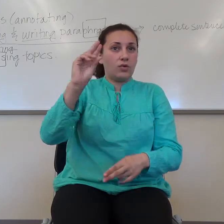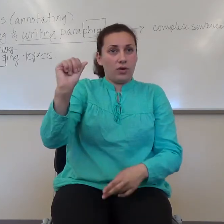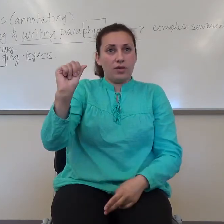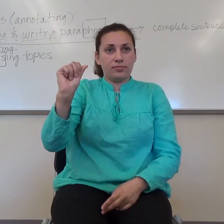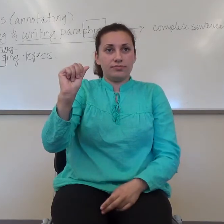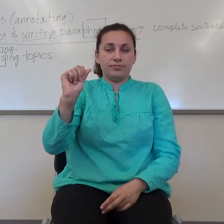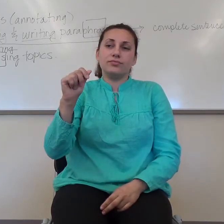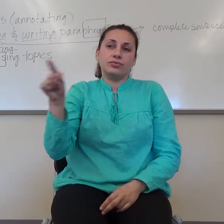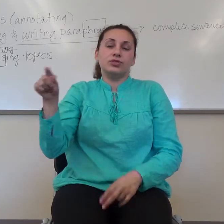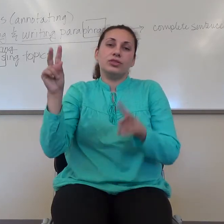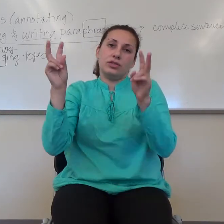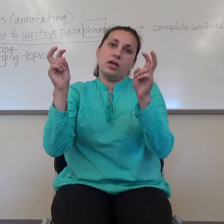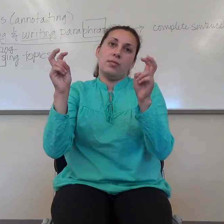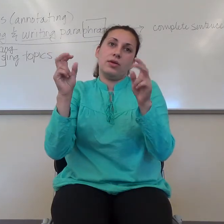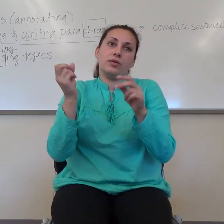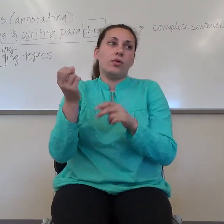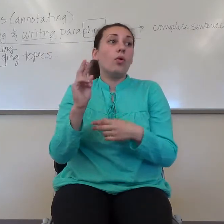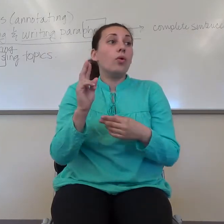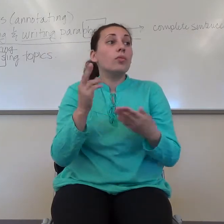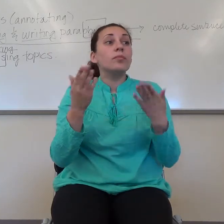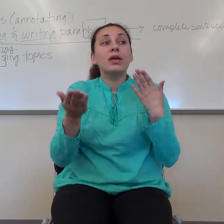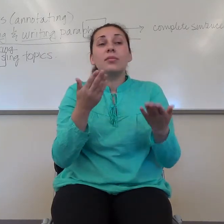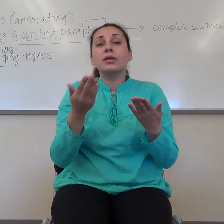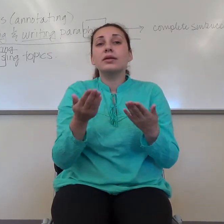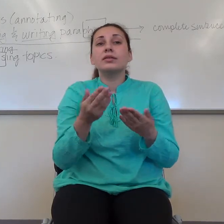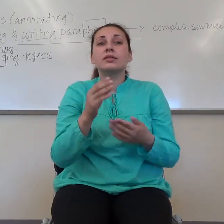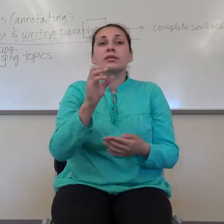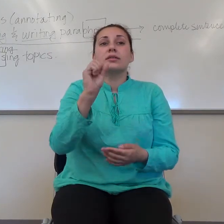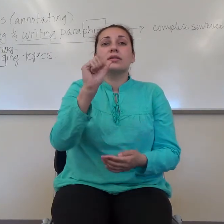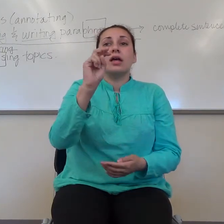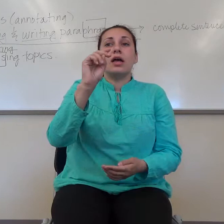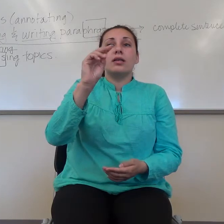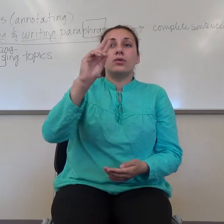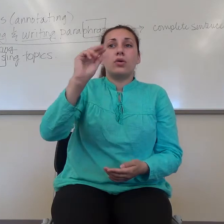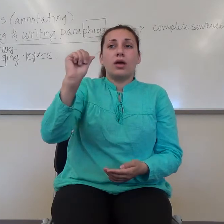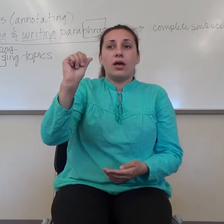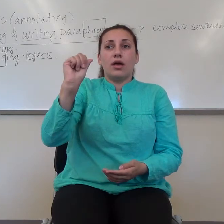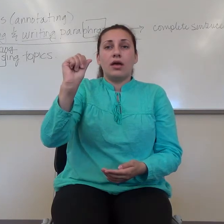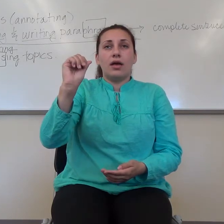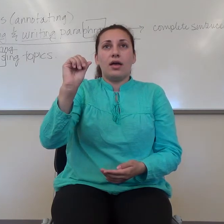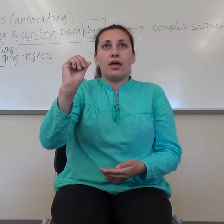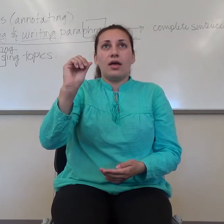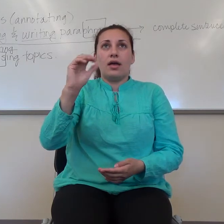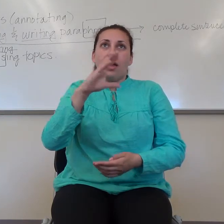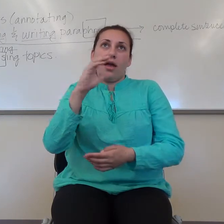could also have put Sandra Day O'Connor and her